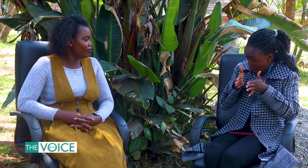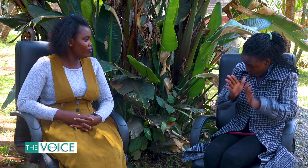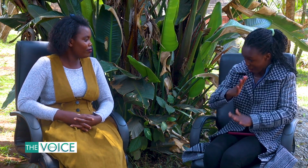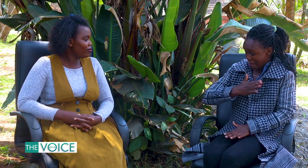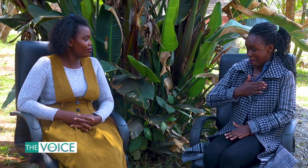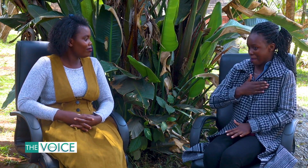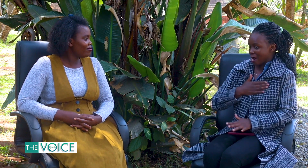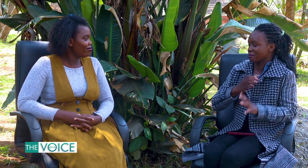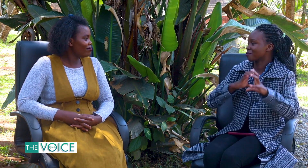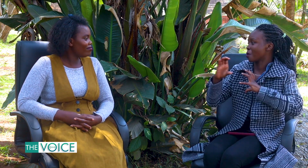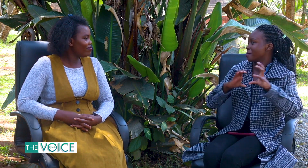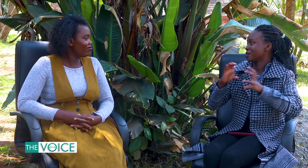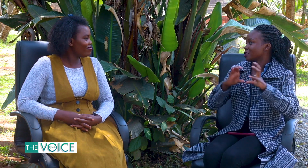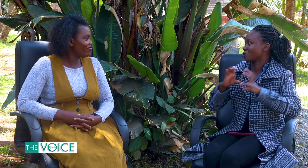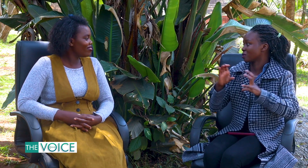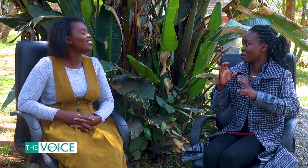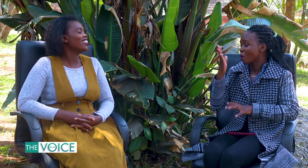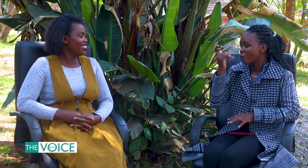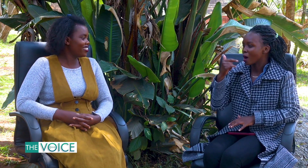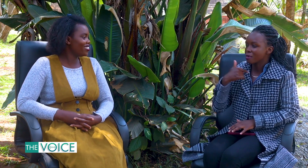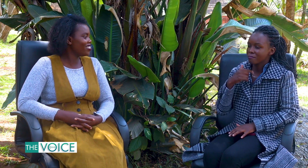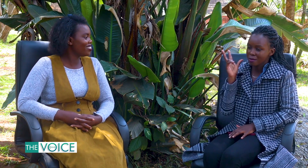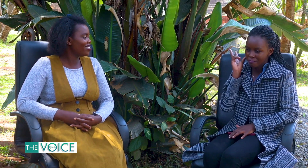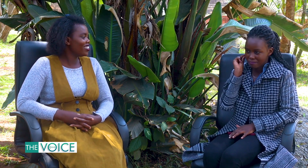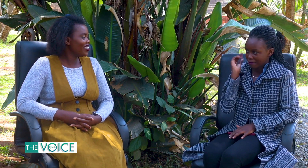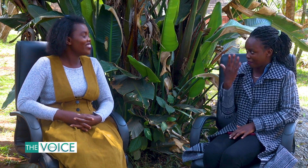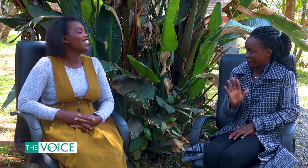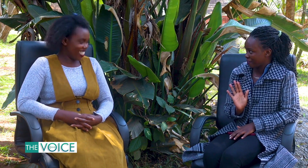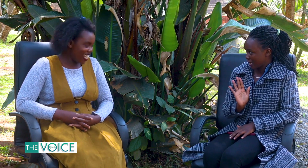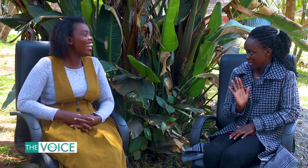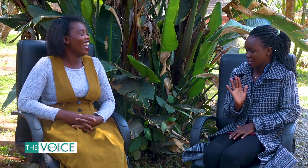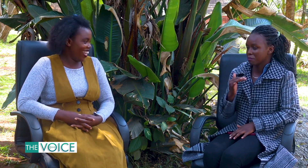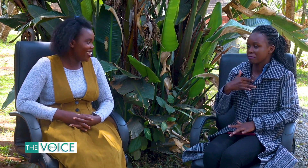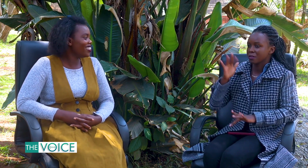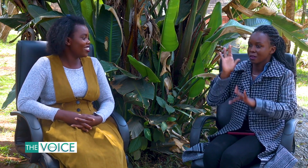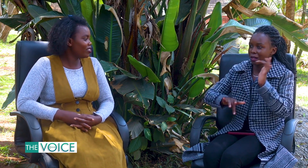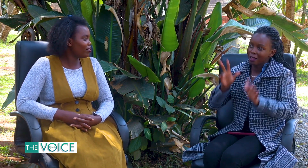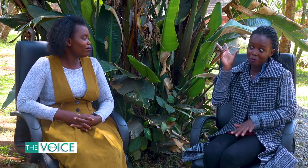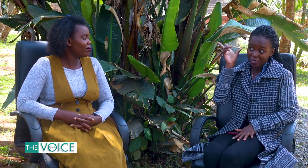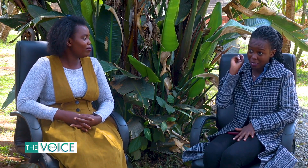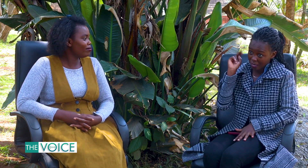or this is my means of communication, it's because that's how I communicate, because I am